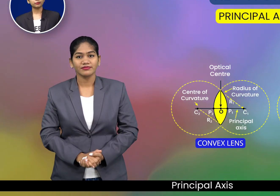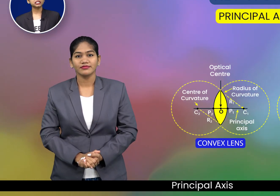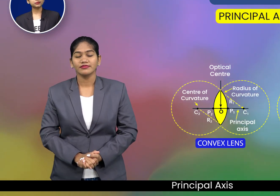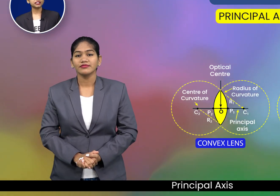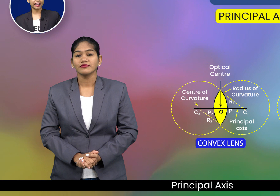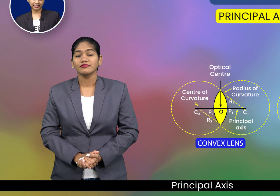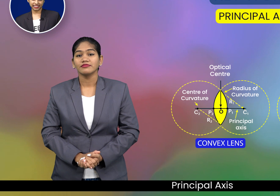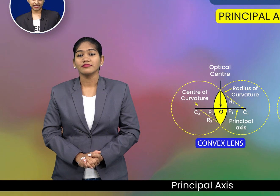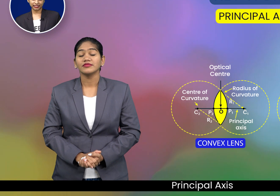principal axis,